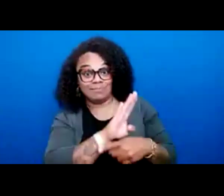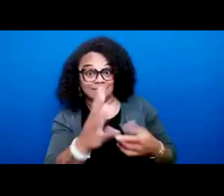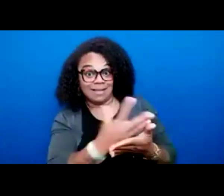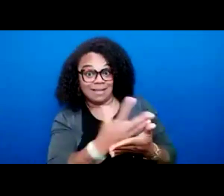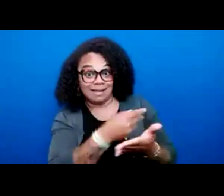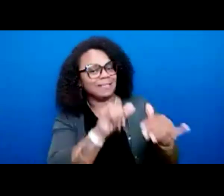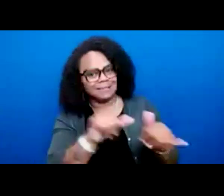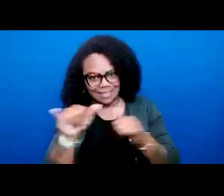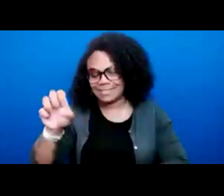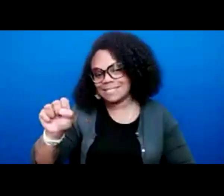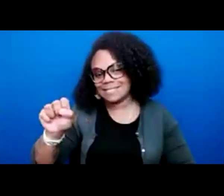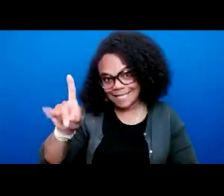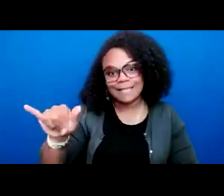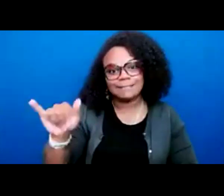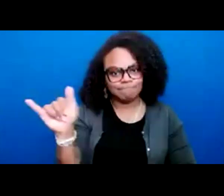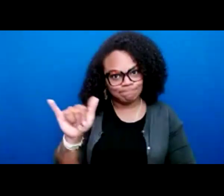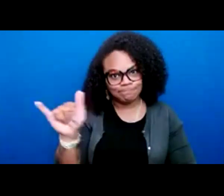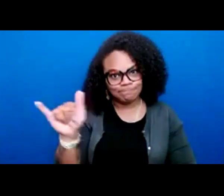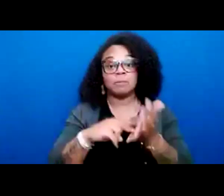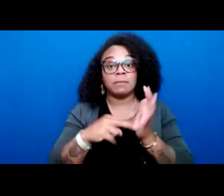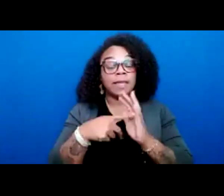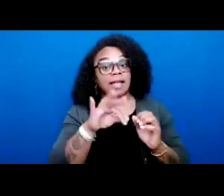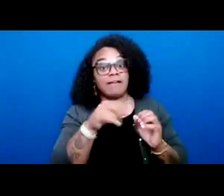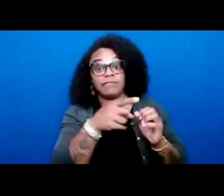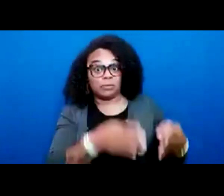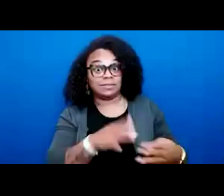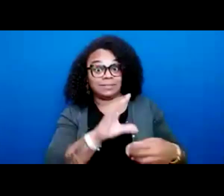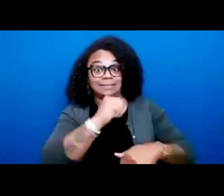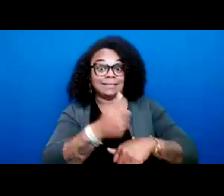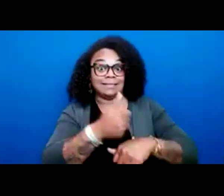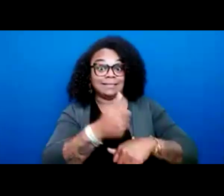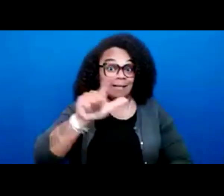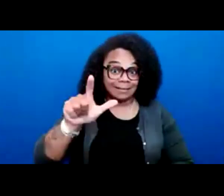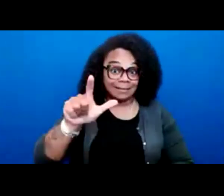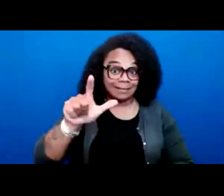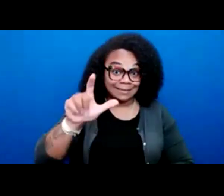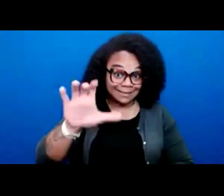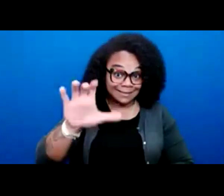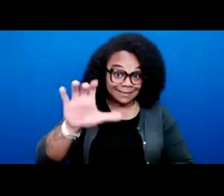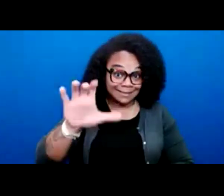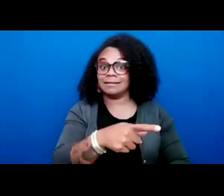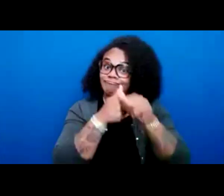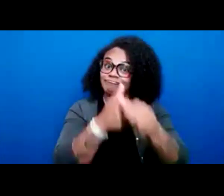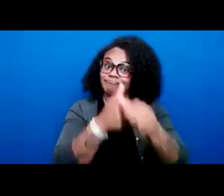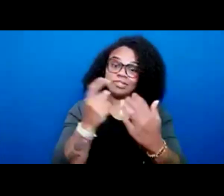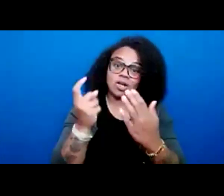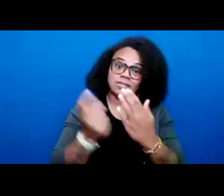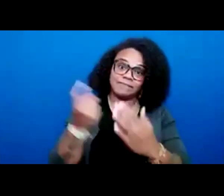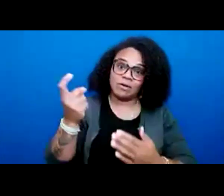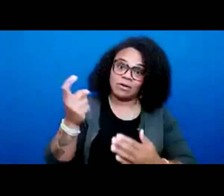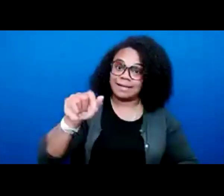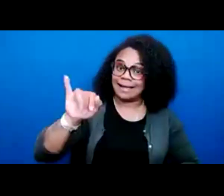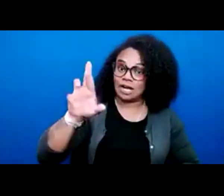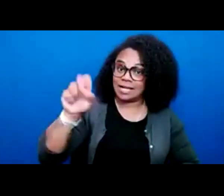does. So if the person sets up an LLC and they stick with the default IRS filing